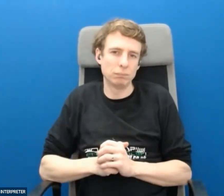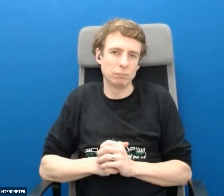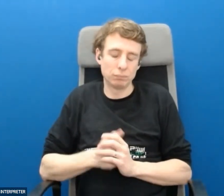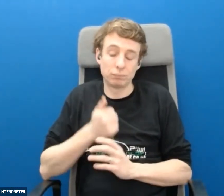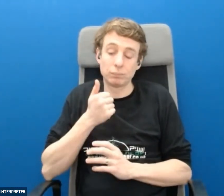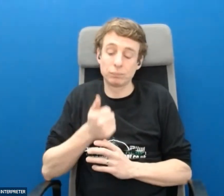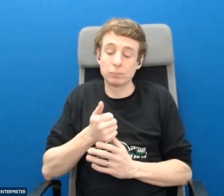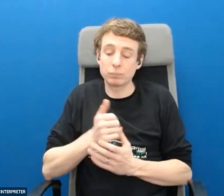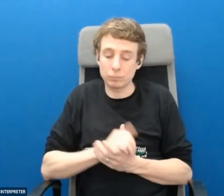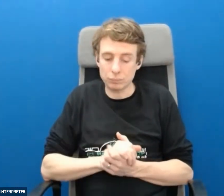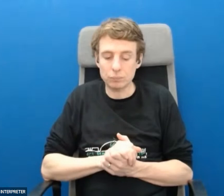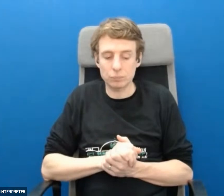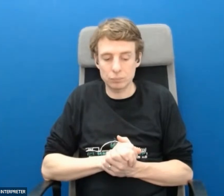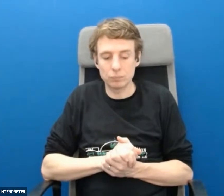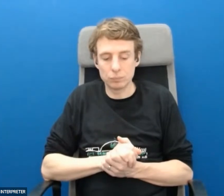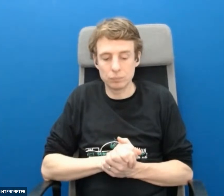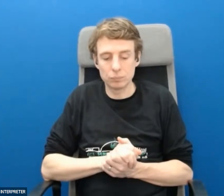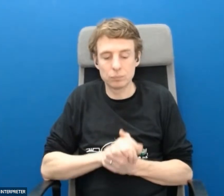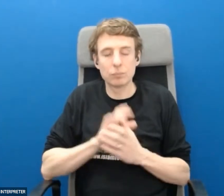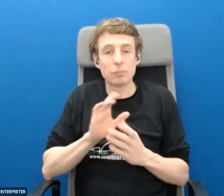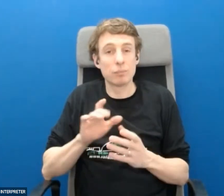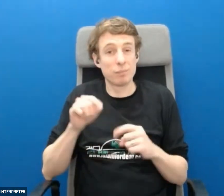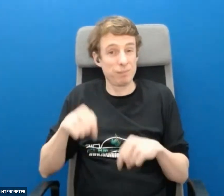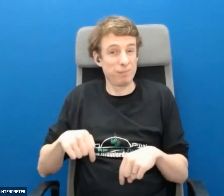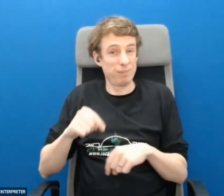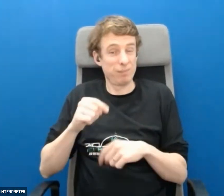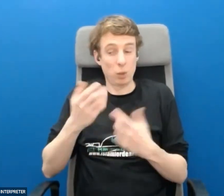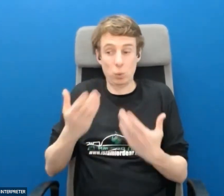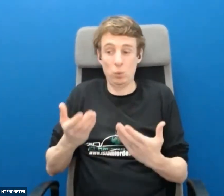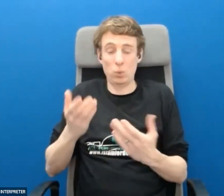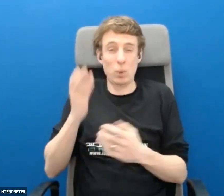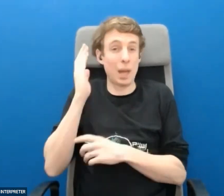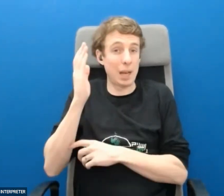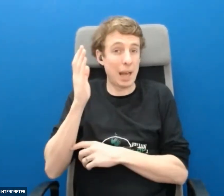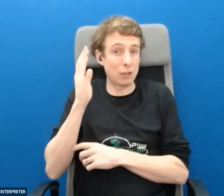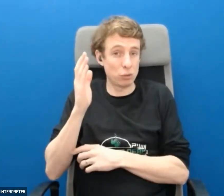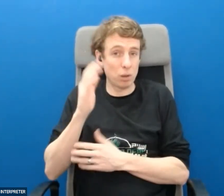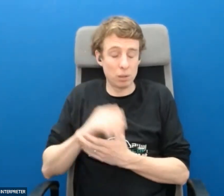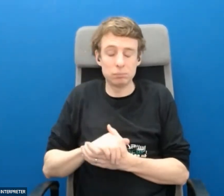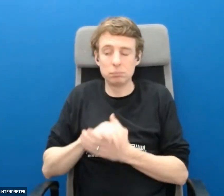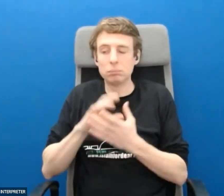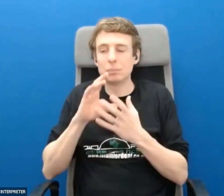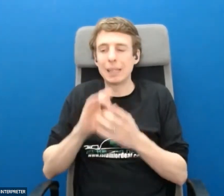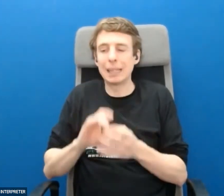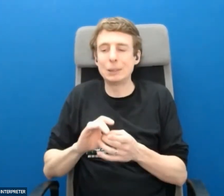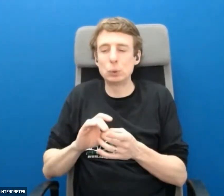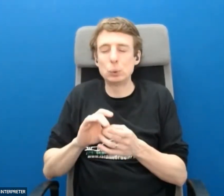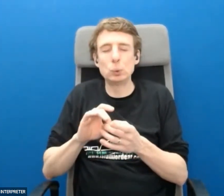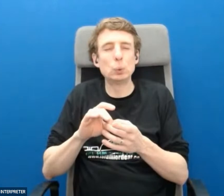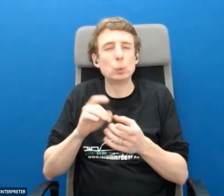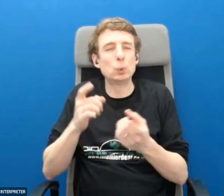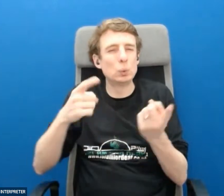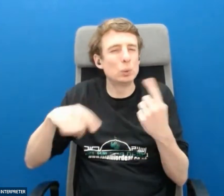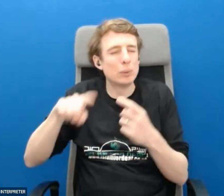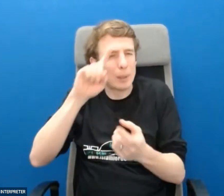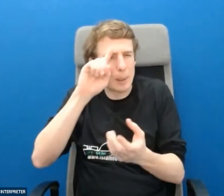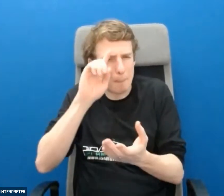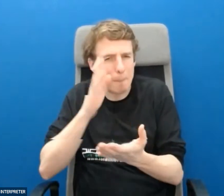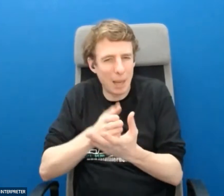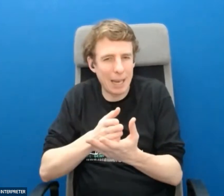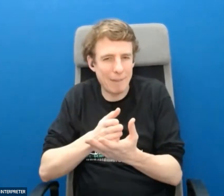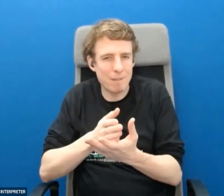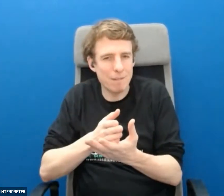is an introduction again to the science of the belief of the Muslim, and the belief of the Muslim is